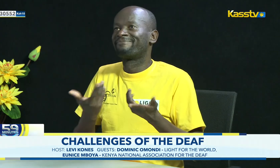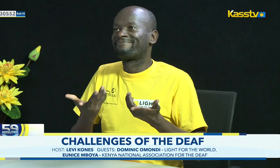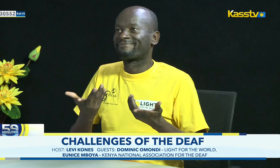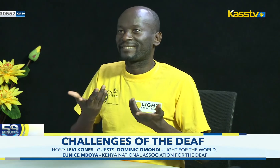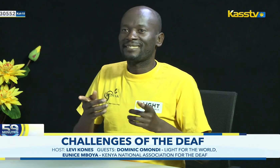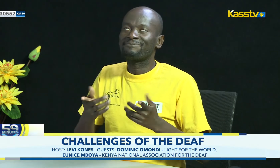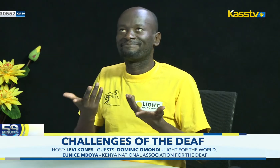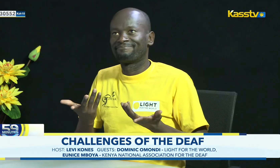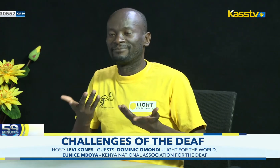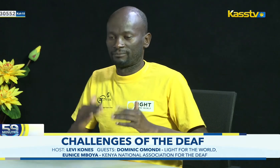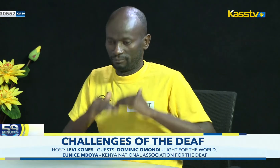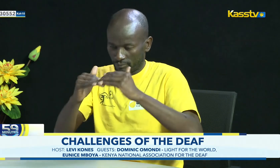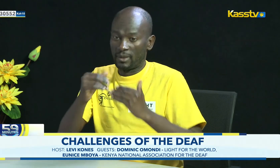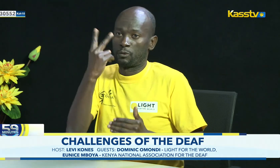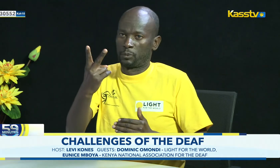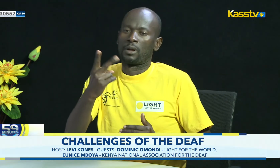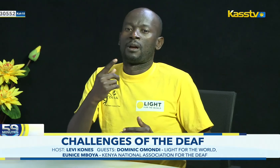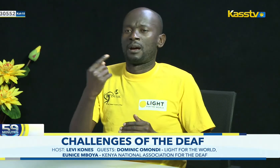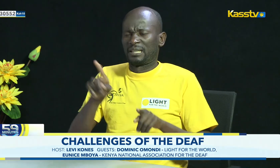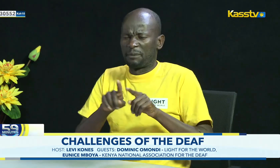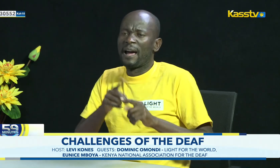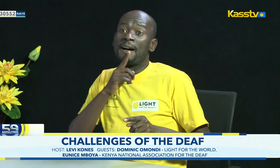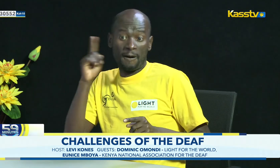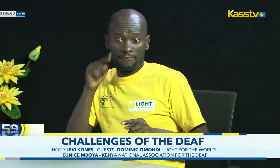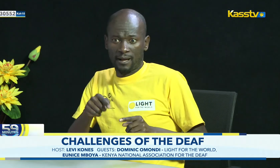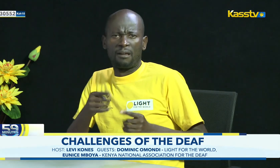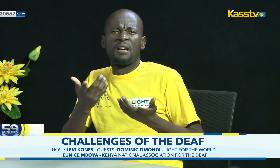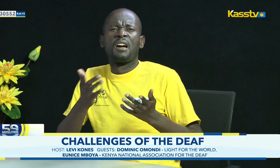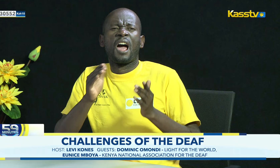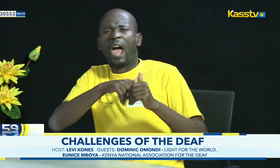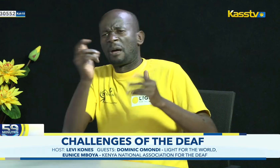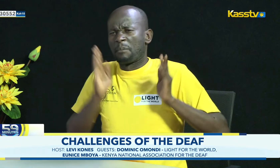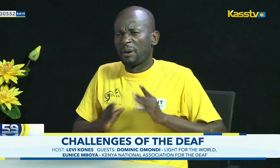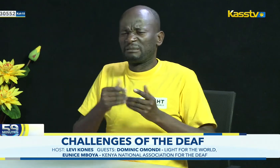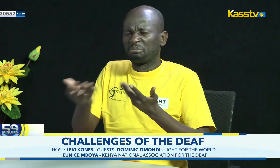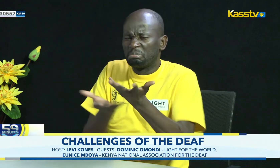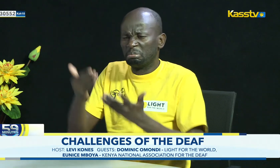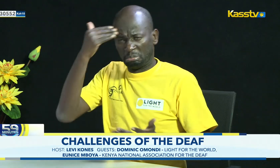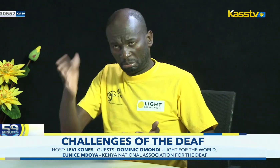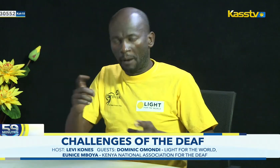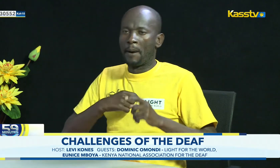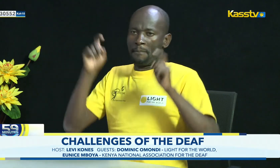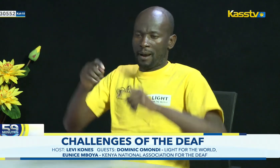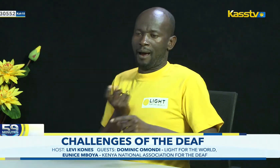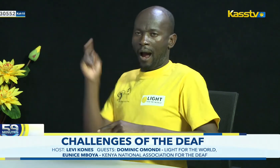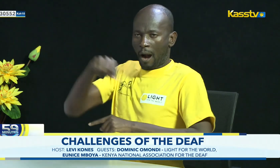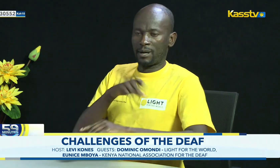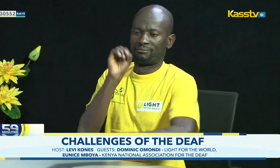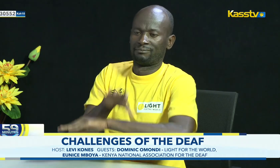through their trading, which has been amazing. So I'll just ask any deaf person who